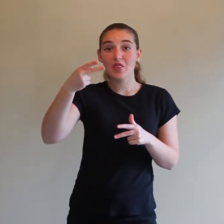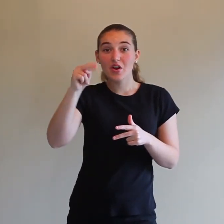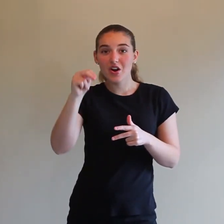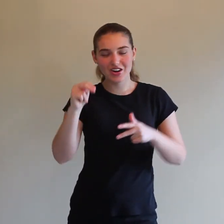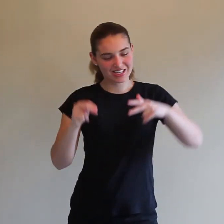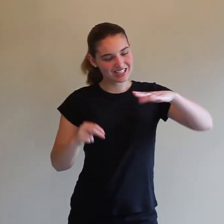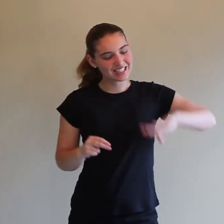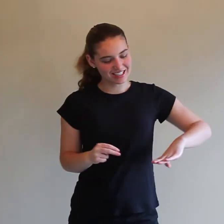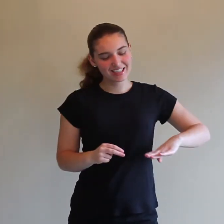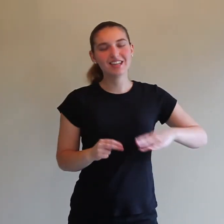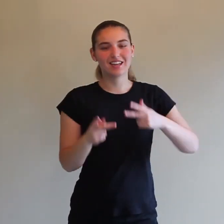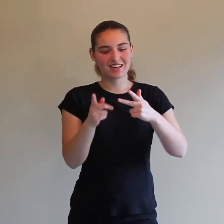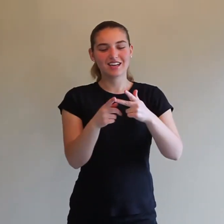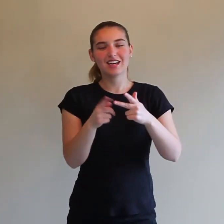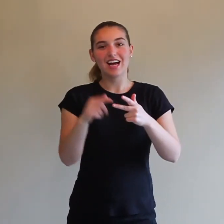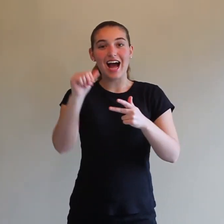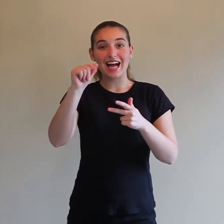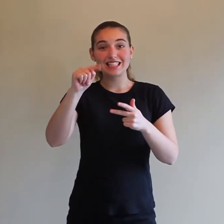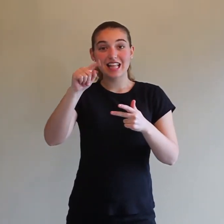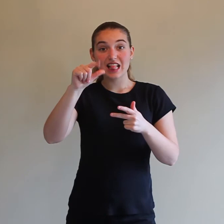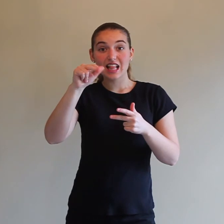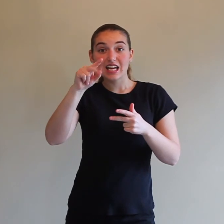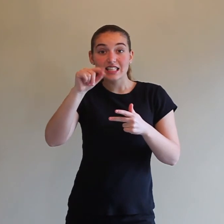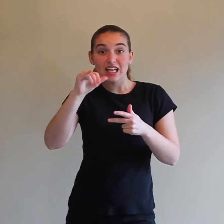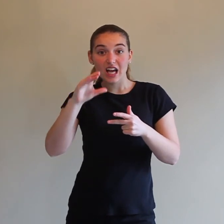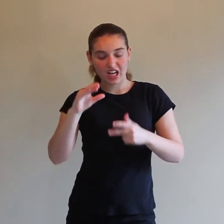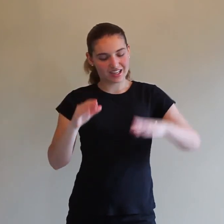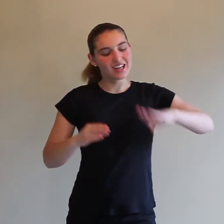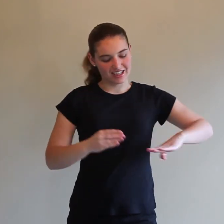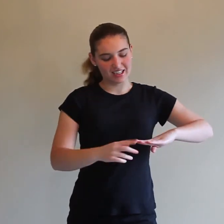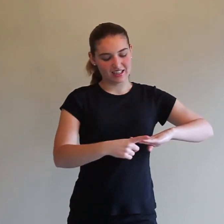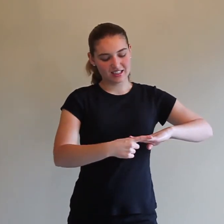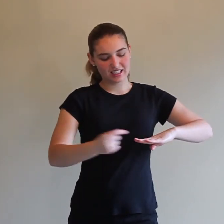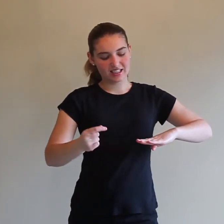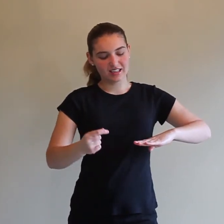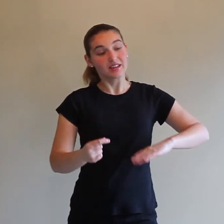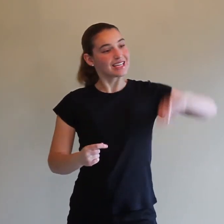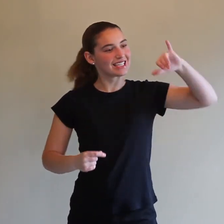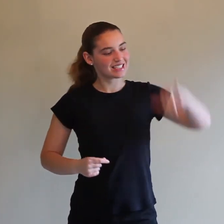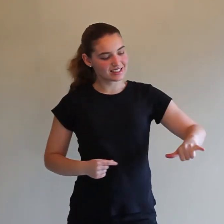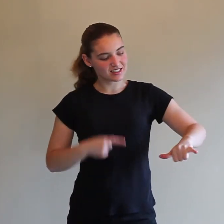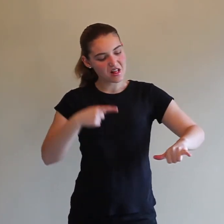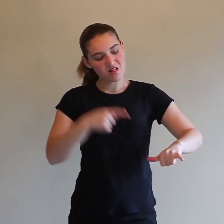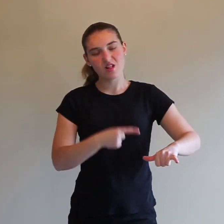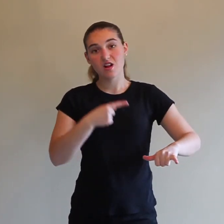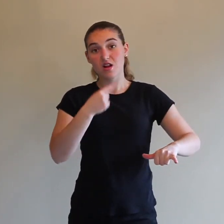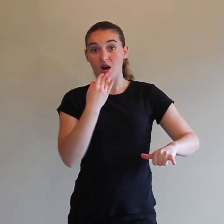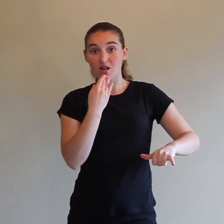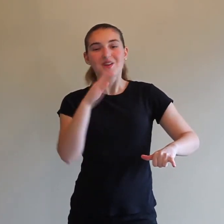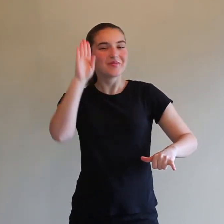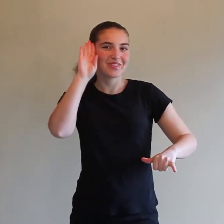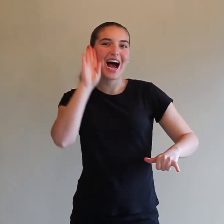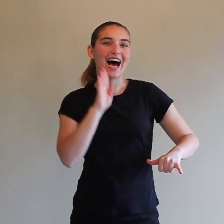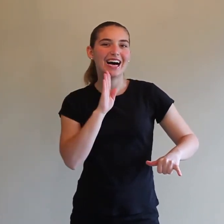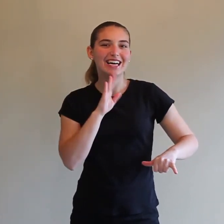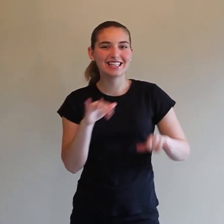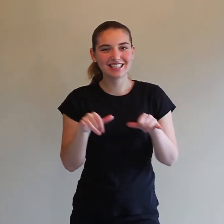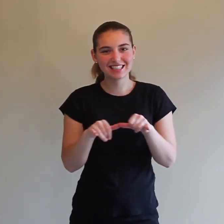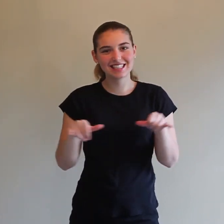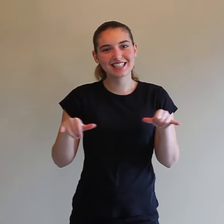stingrays. The cow-nose stingrays are usually a brownish color and have wide faces and pointed wingtips.